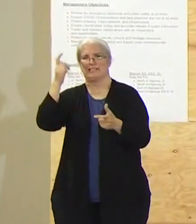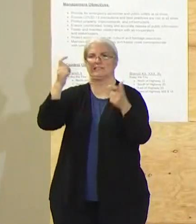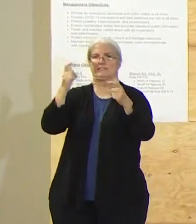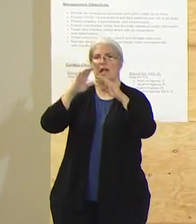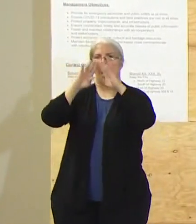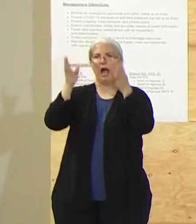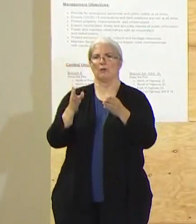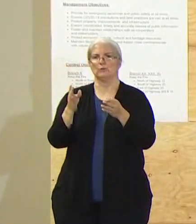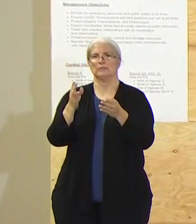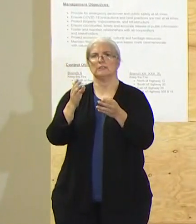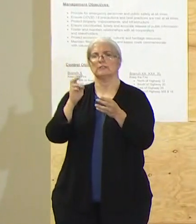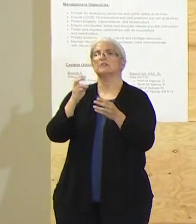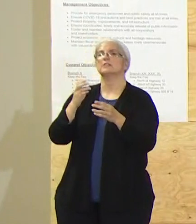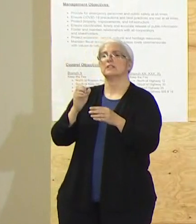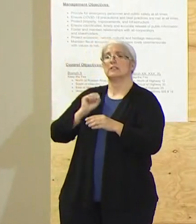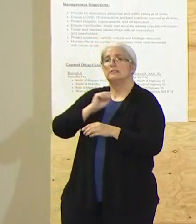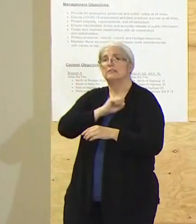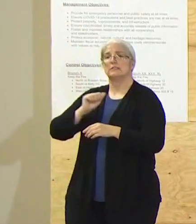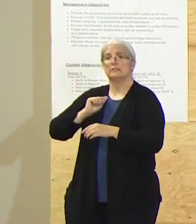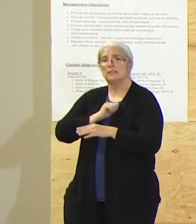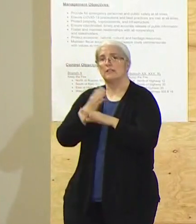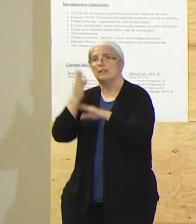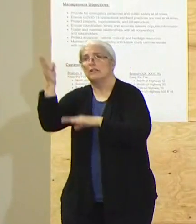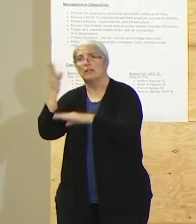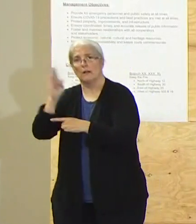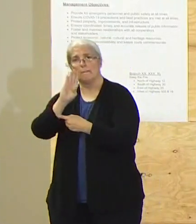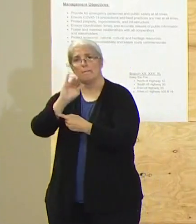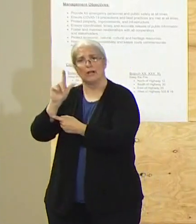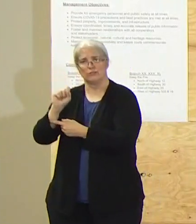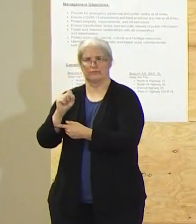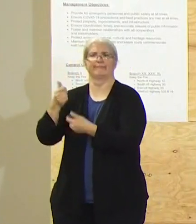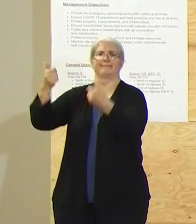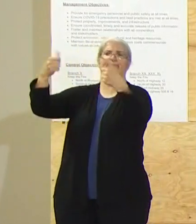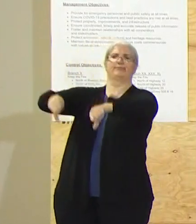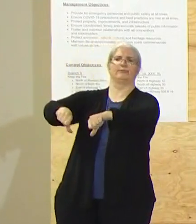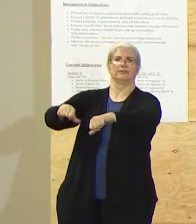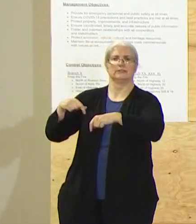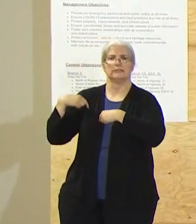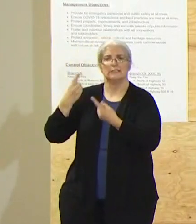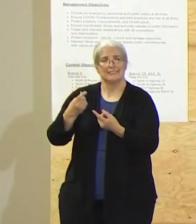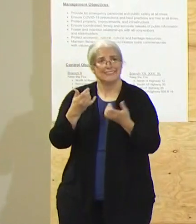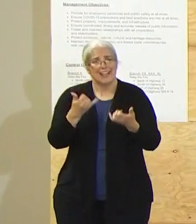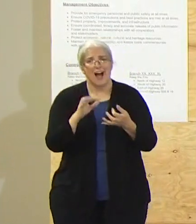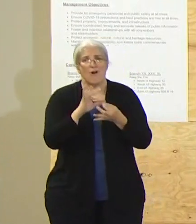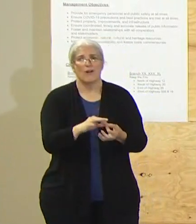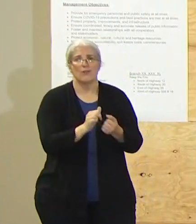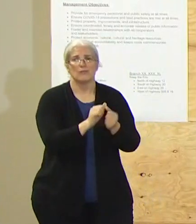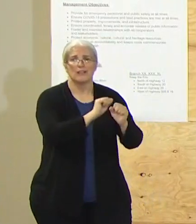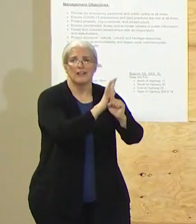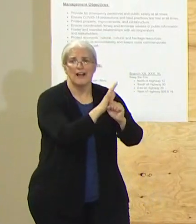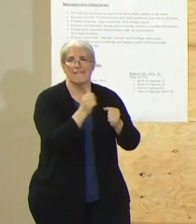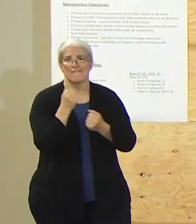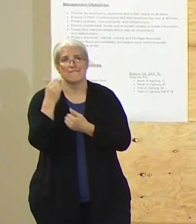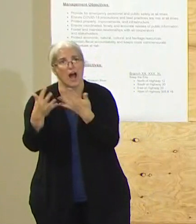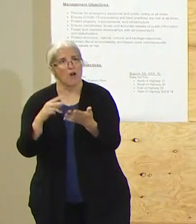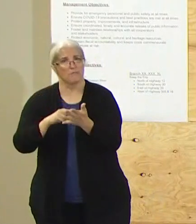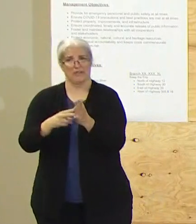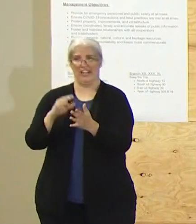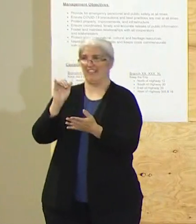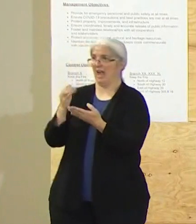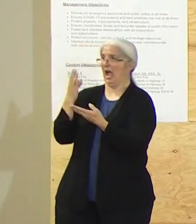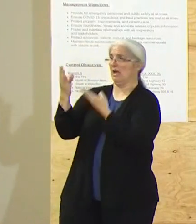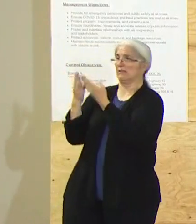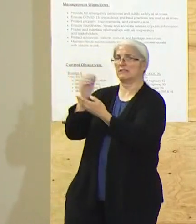California's housing shortage less of an urgent priority? No, it's always been a priority. We have three branches of government: a judicial branch,